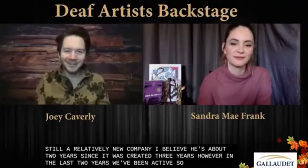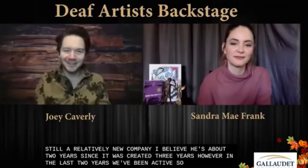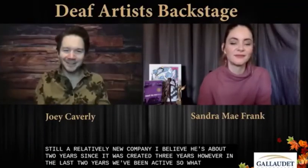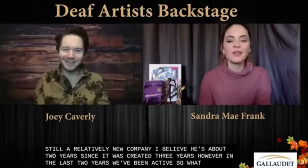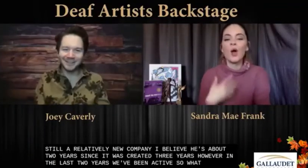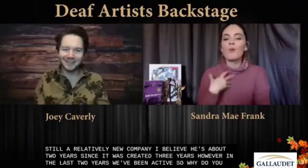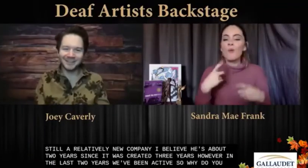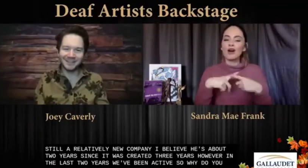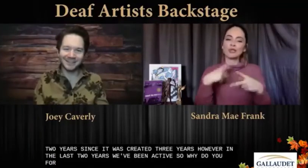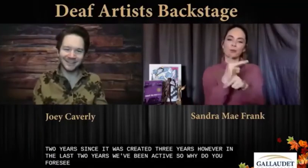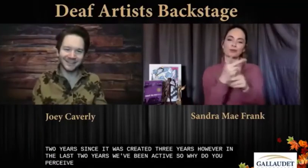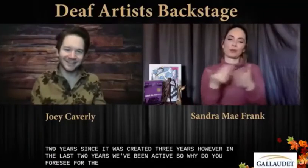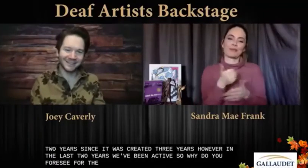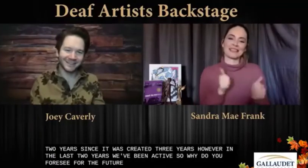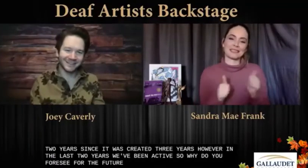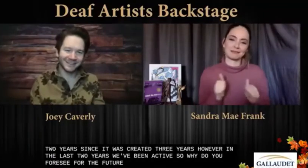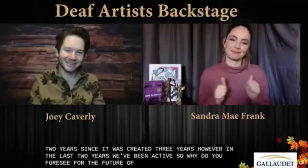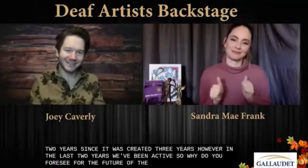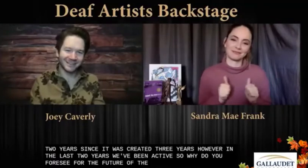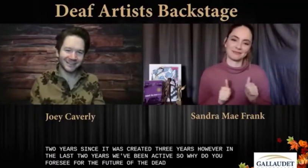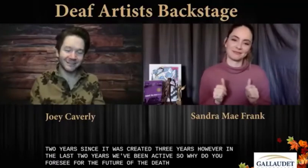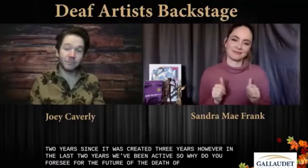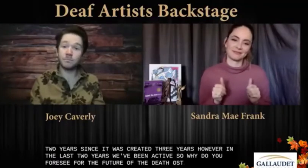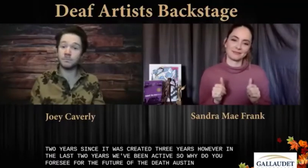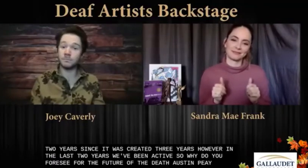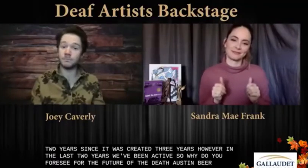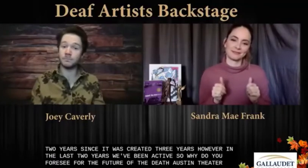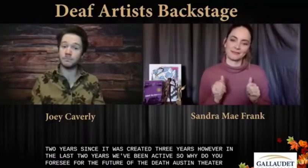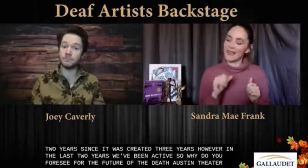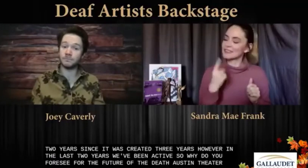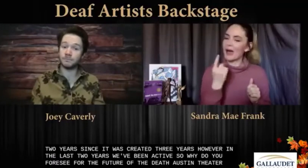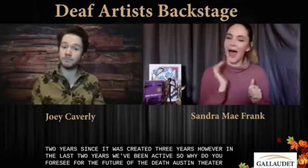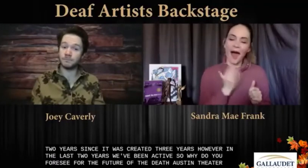what do you foresee for the future of the deaf Austin theater